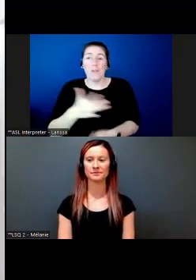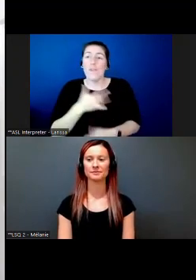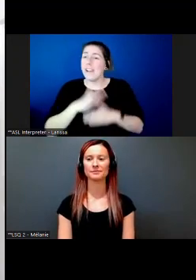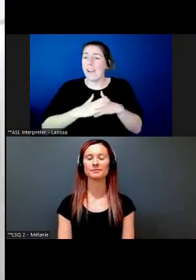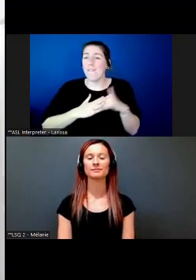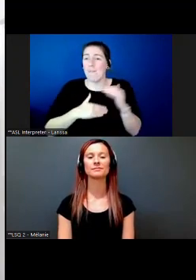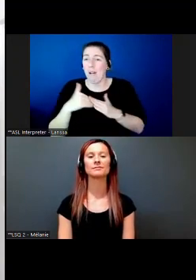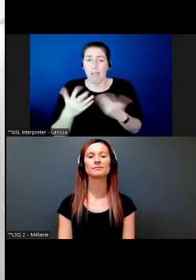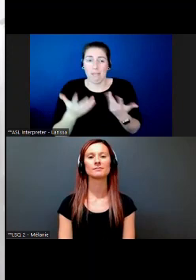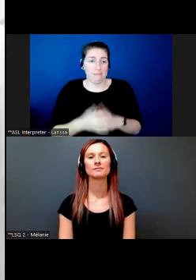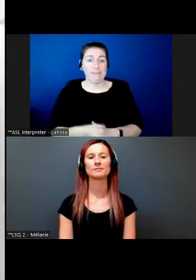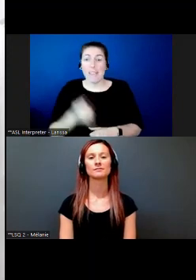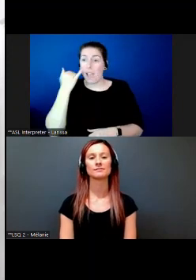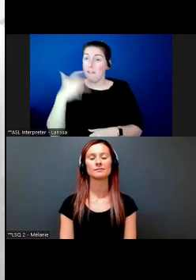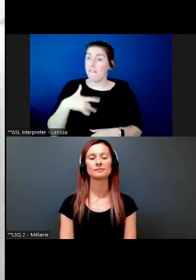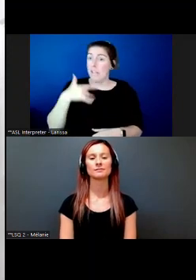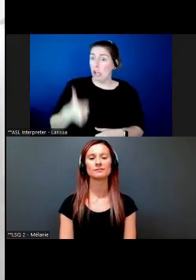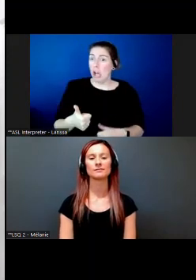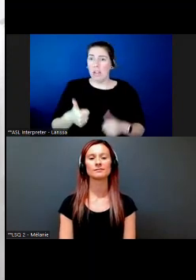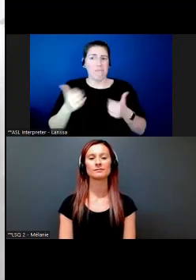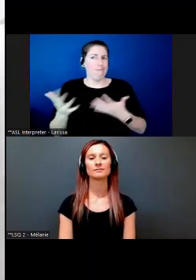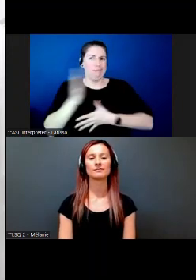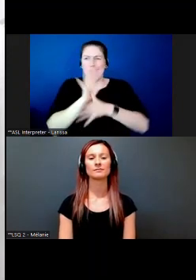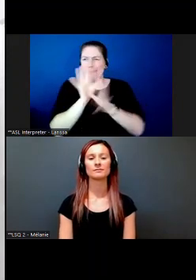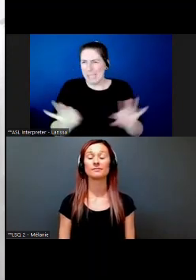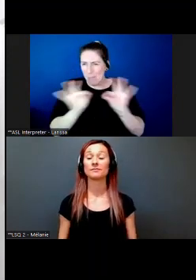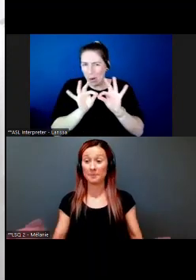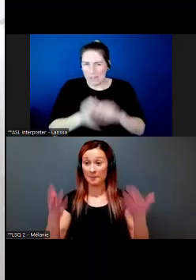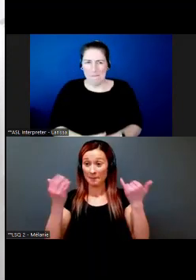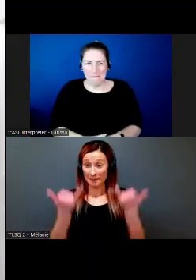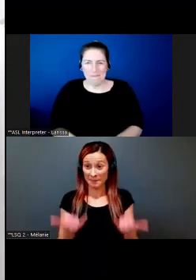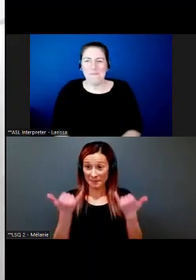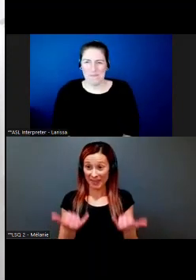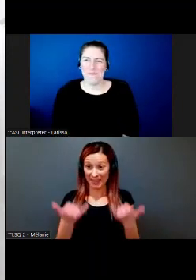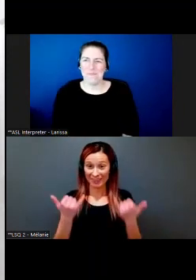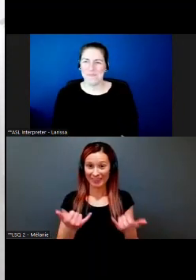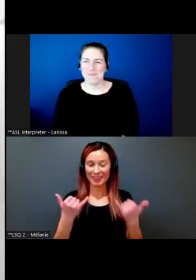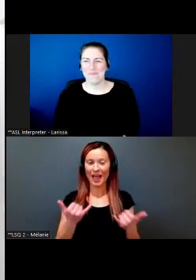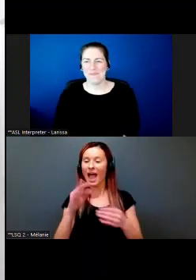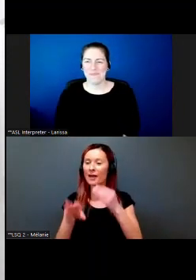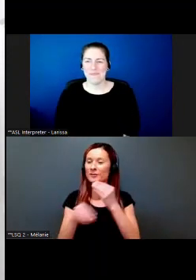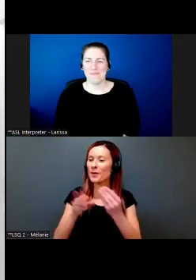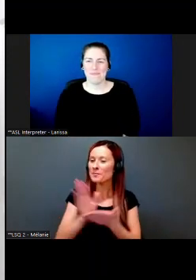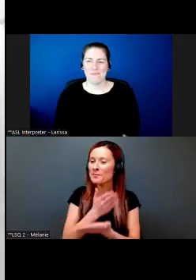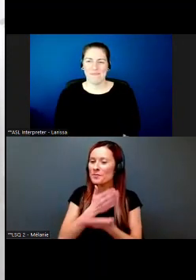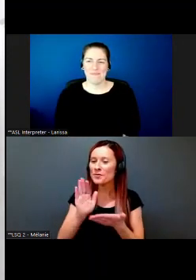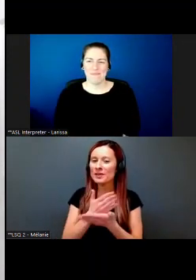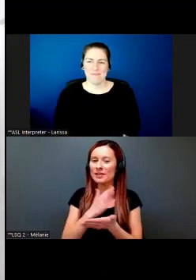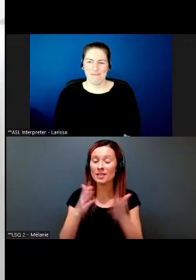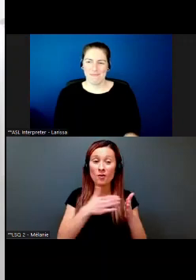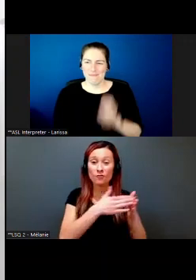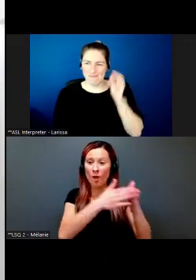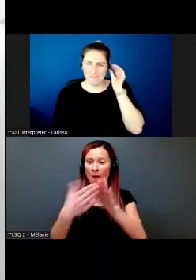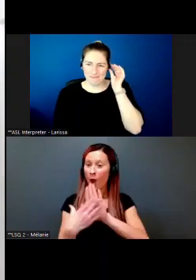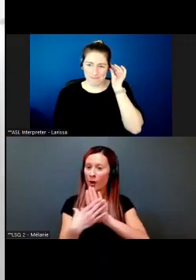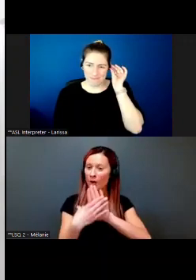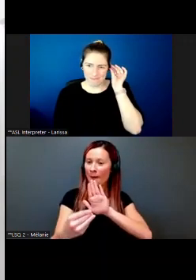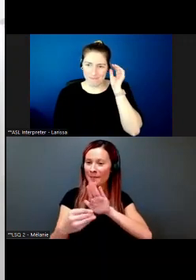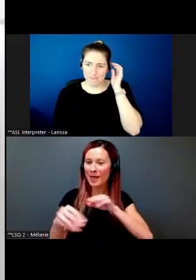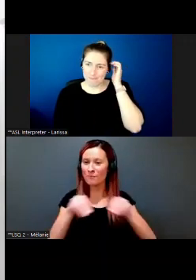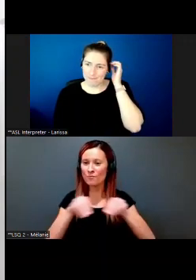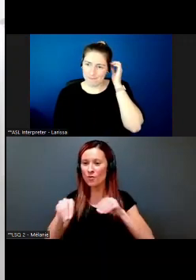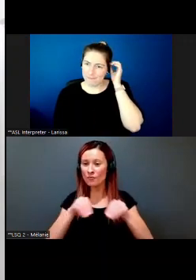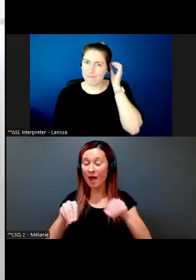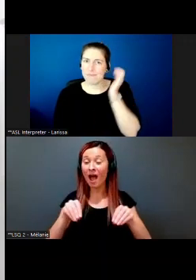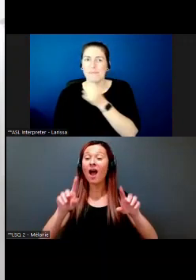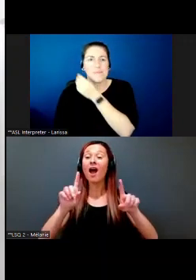feel good, then that's all that matters. En ce moment, j'aimerais mettre un peu de musique. Je vais demander que vous allez répéter les mêmes mouvements que moi je fais. Par contre,